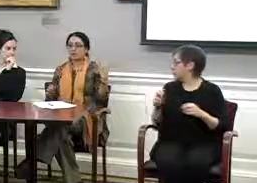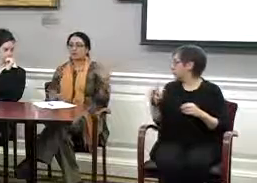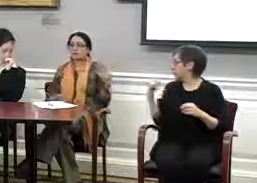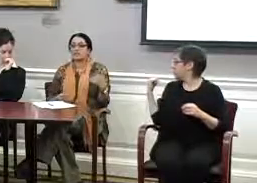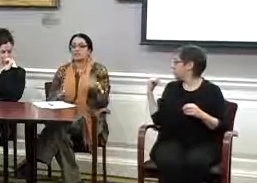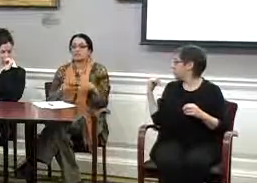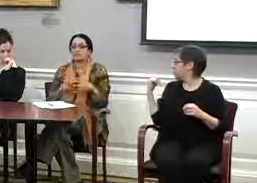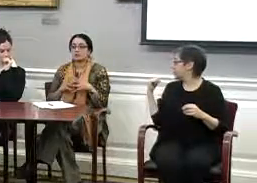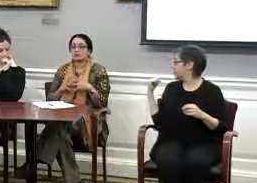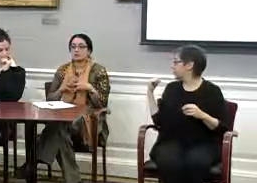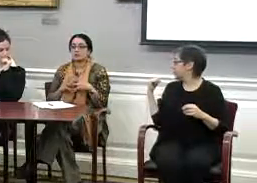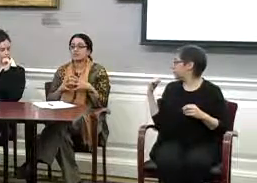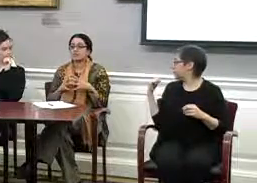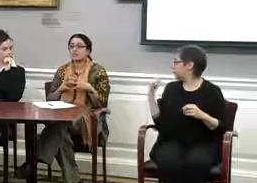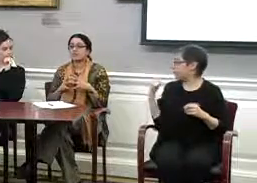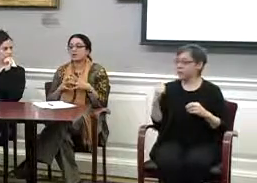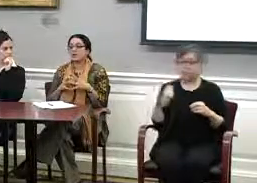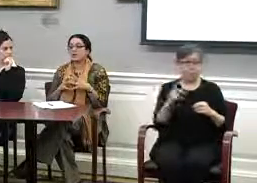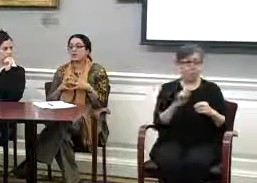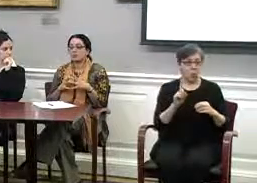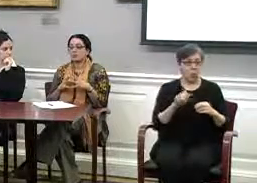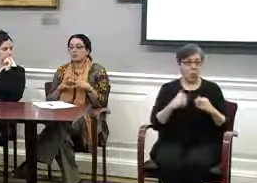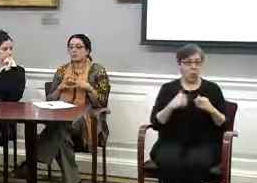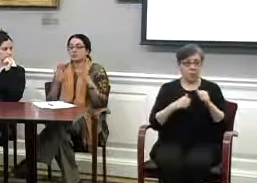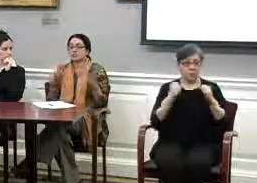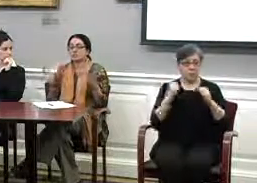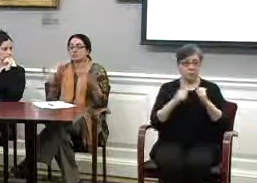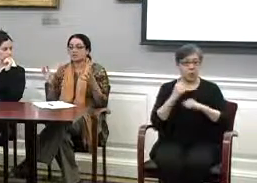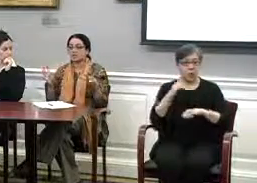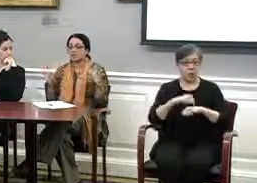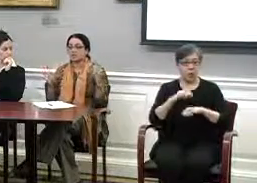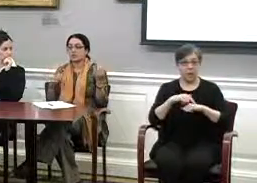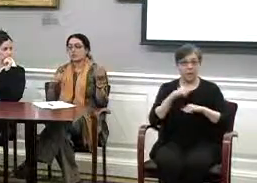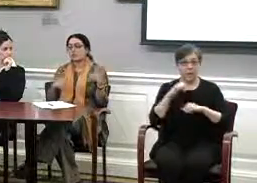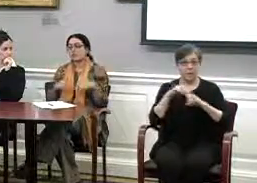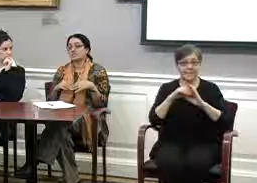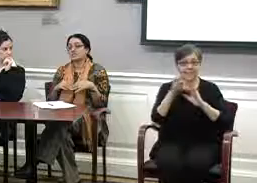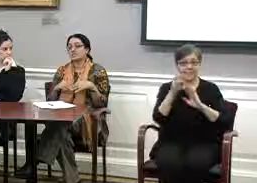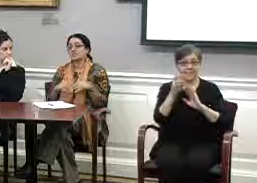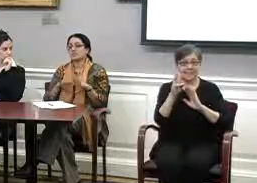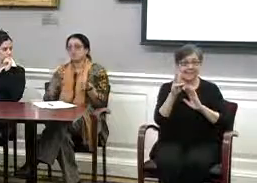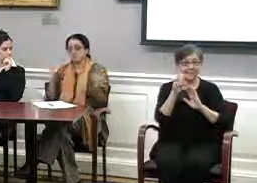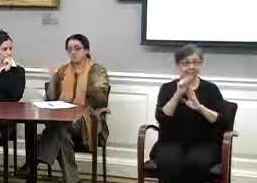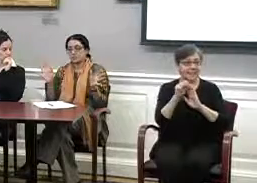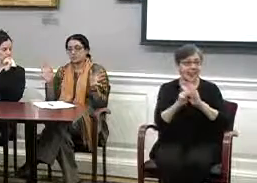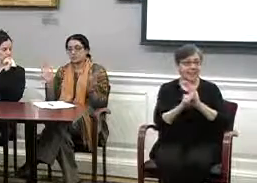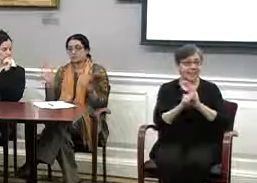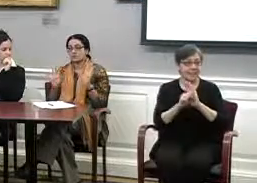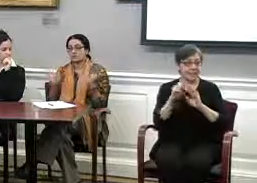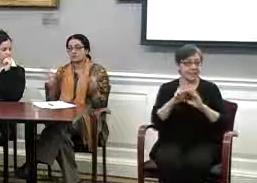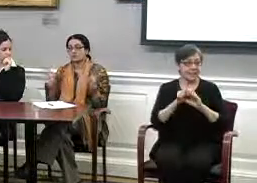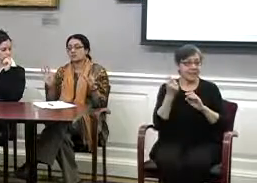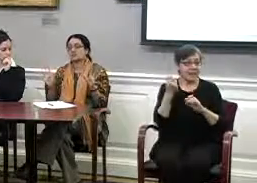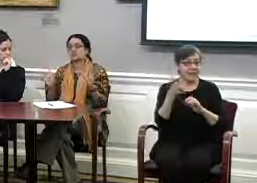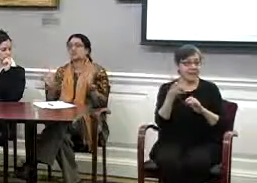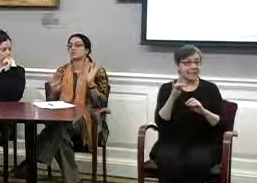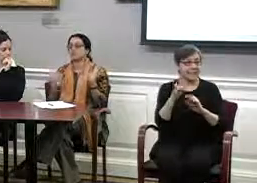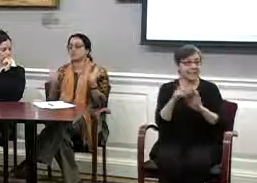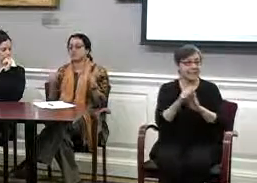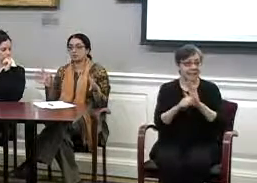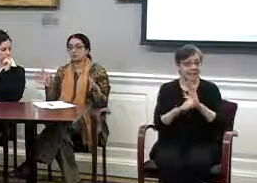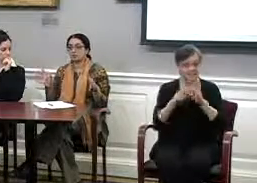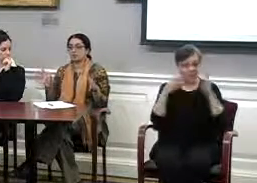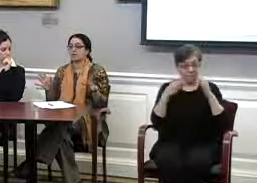The organization that I spent the most amount of time with, I was in six states, with the one that's based in the South but is in 18 states. So I looked at six